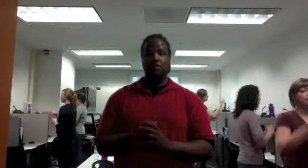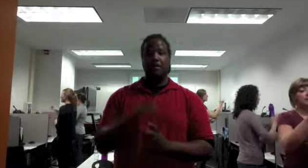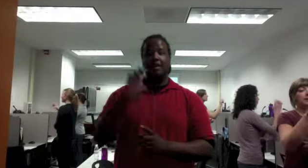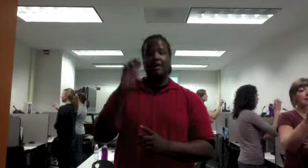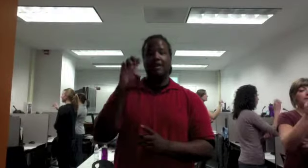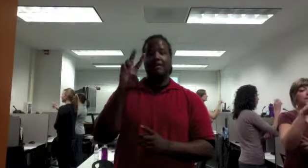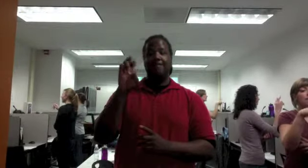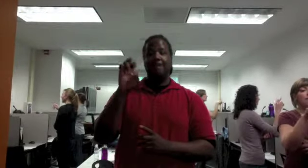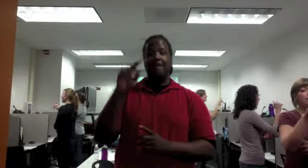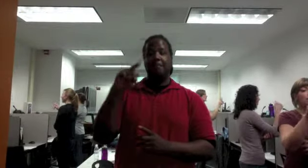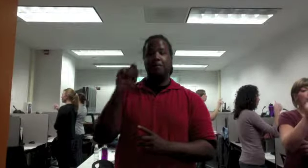evaporation.